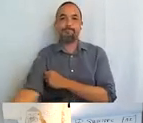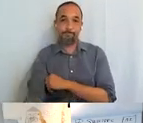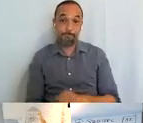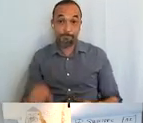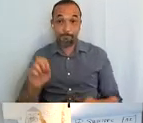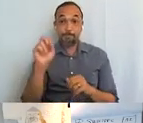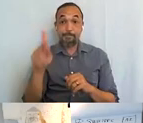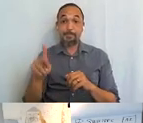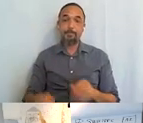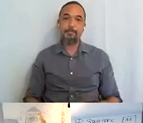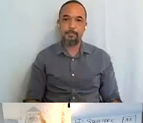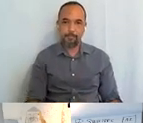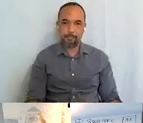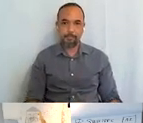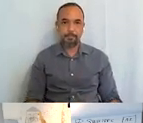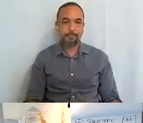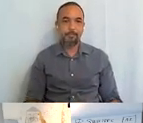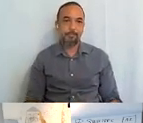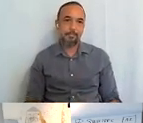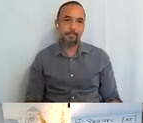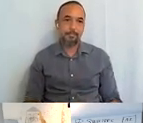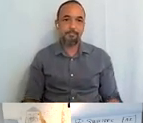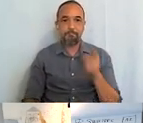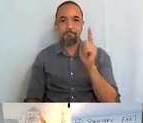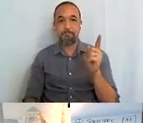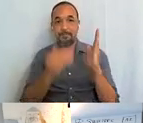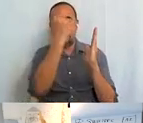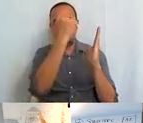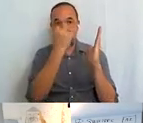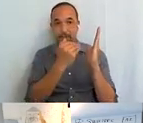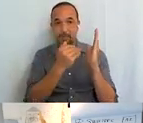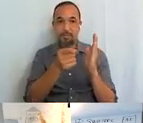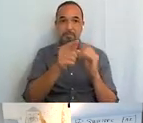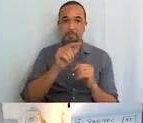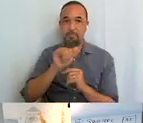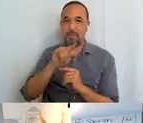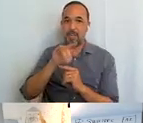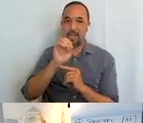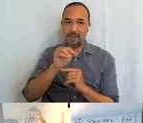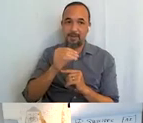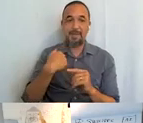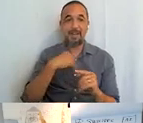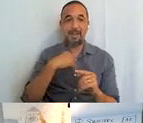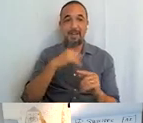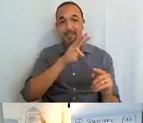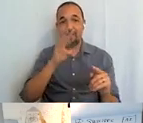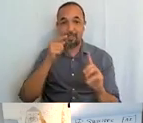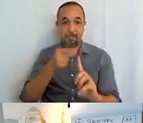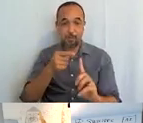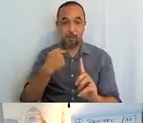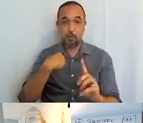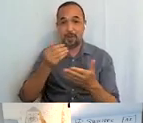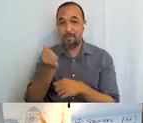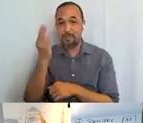is a little breakdown on the list here. You've got an item here with 66 points. There's a submit button. There's an assign right